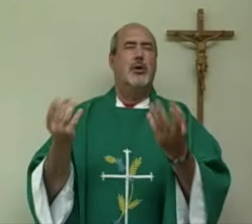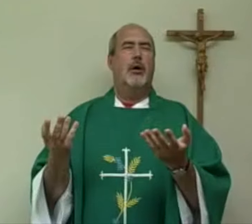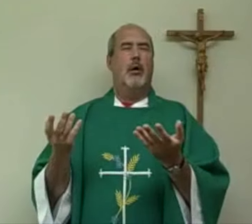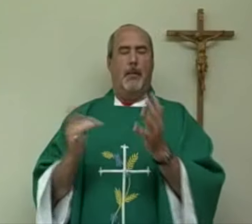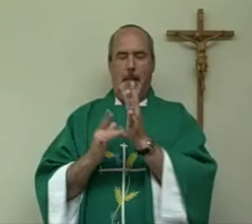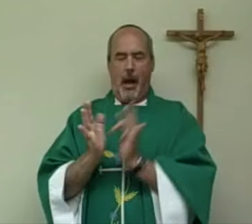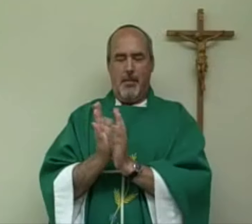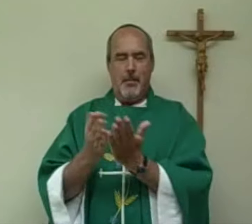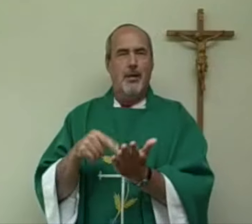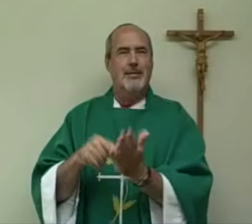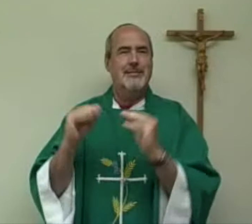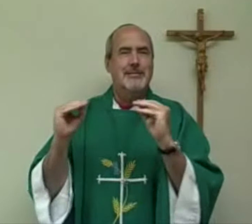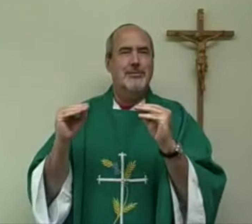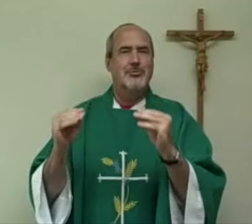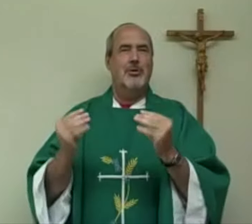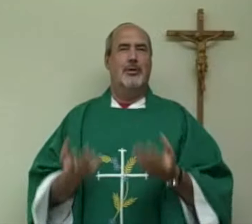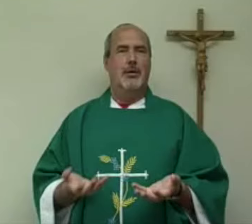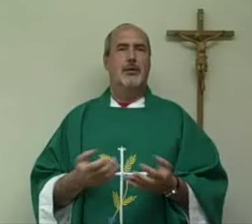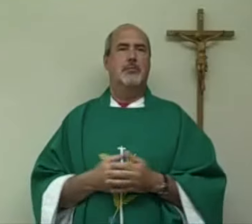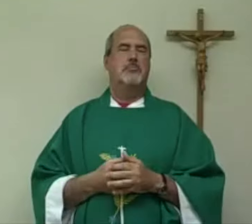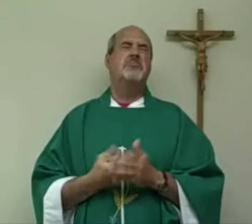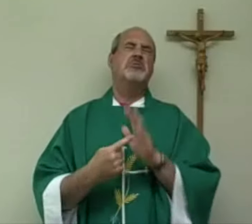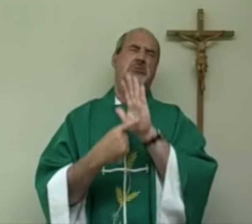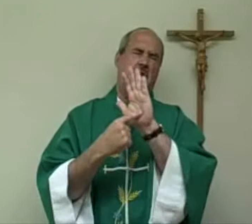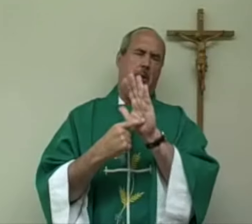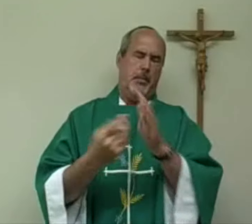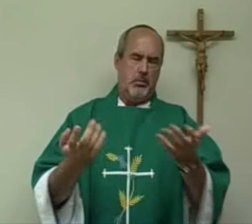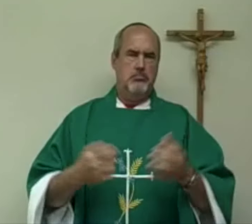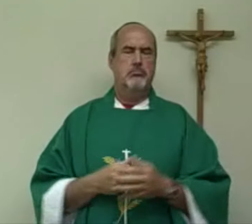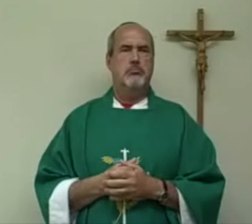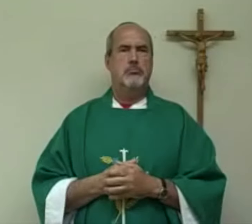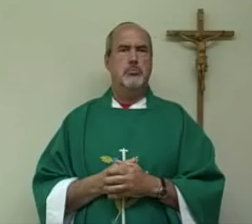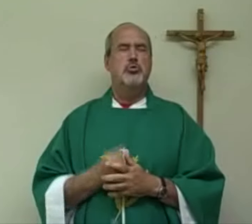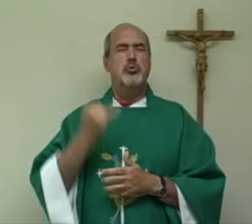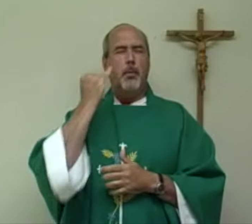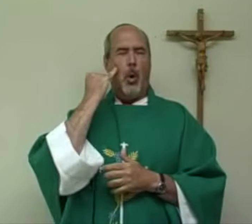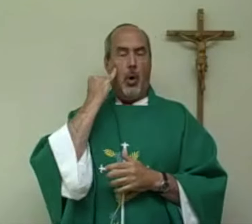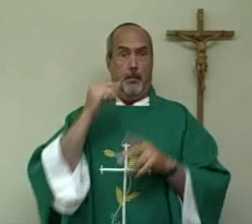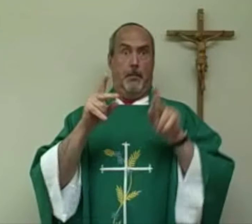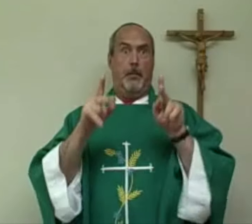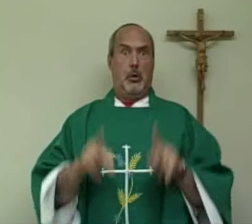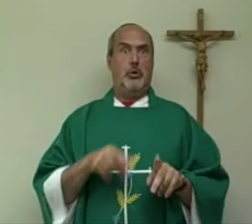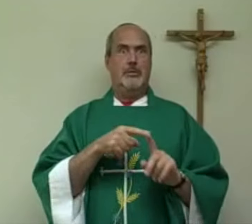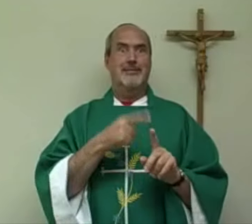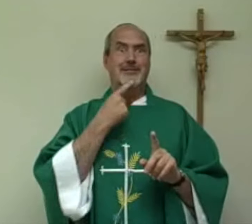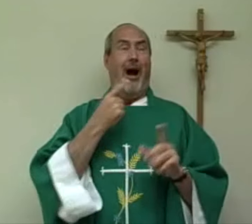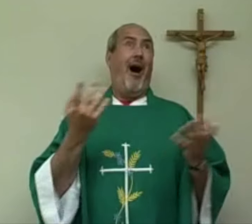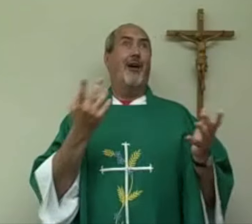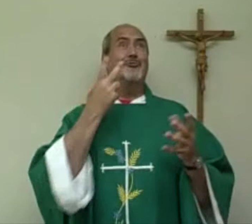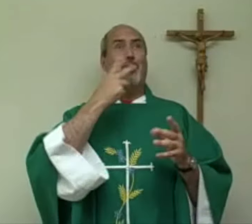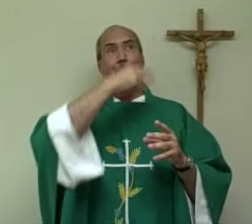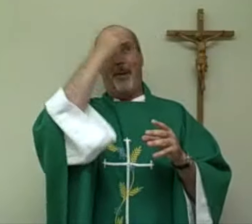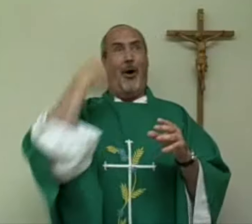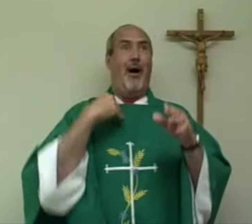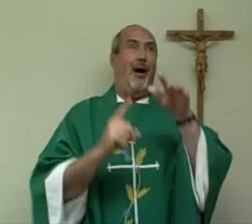know, and with what the church has taught, and with Jesus' teachings. So for example, if a